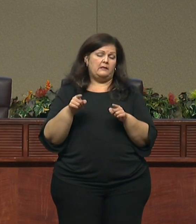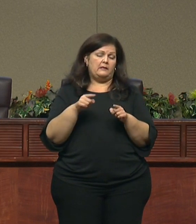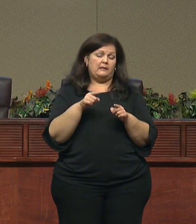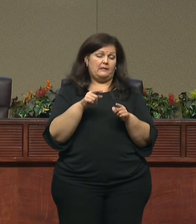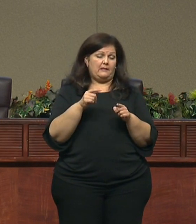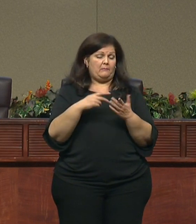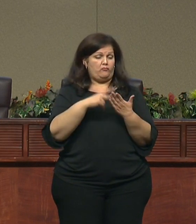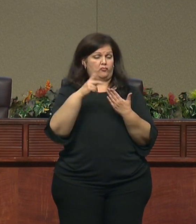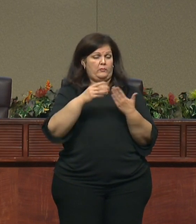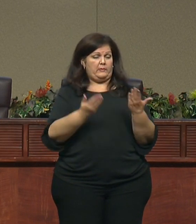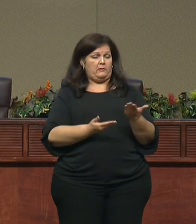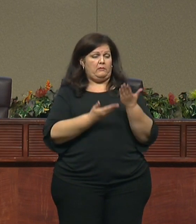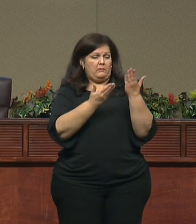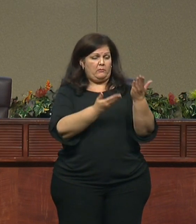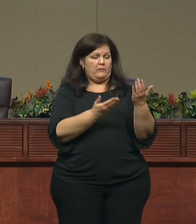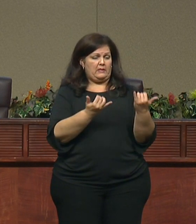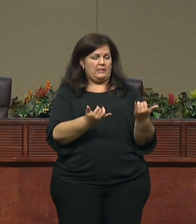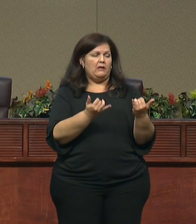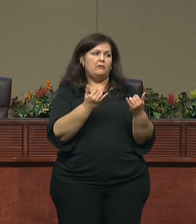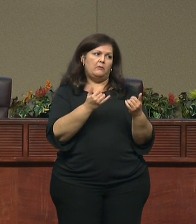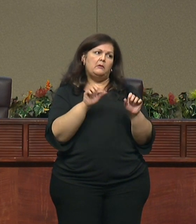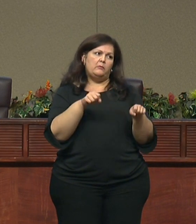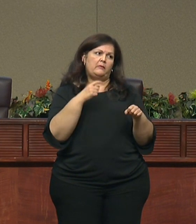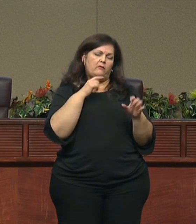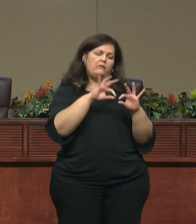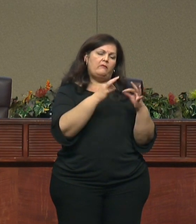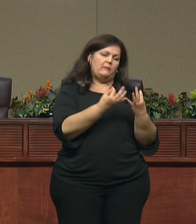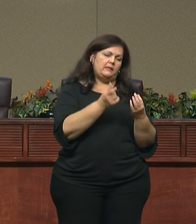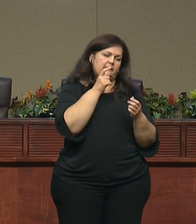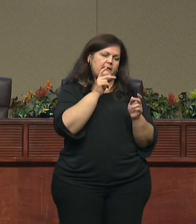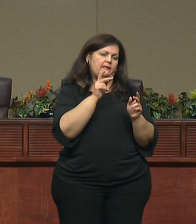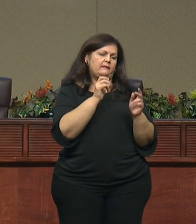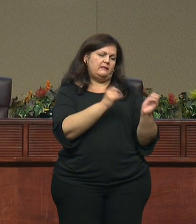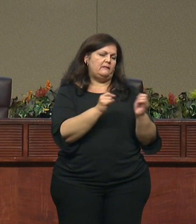be for individuals and families.